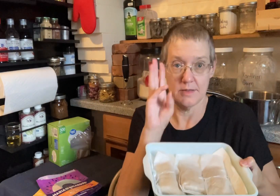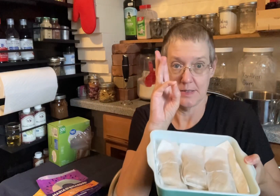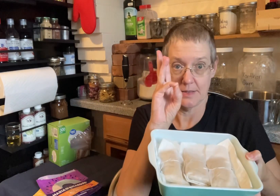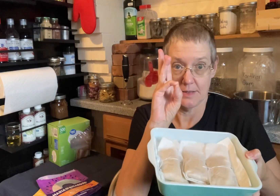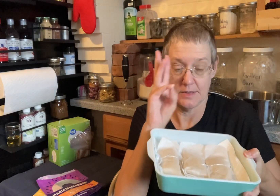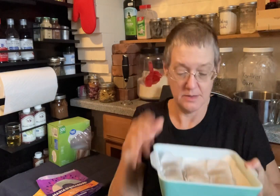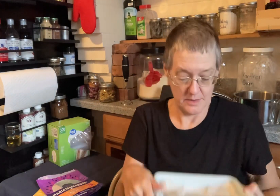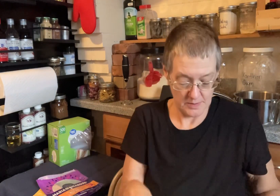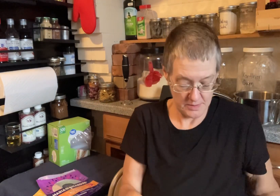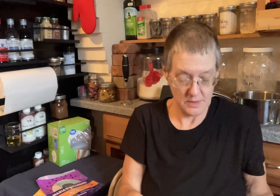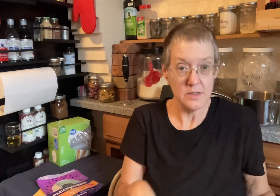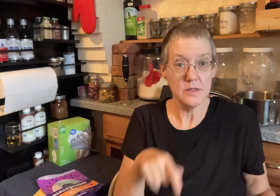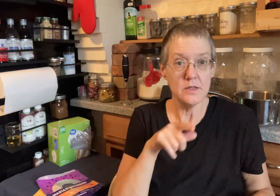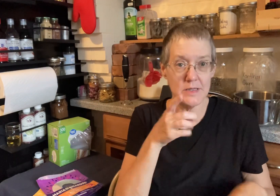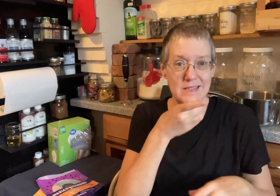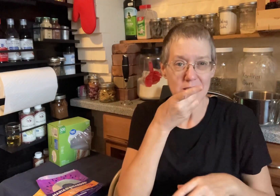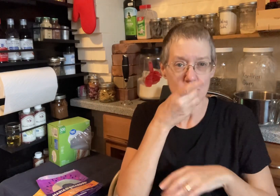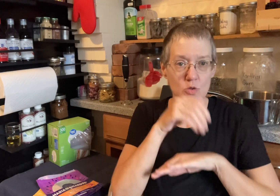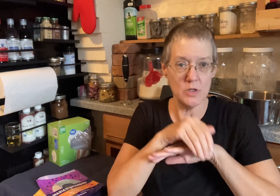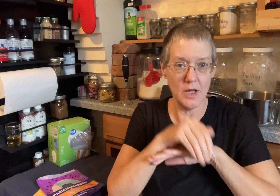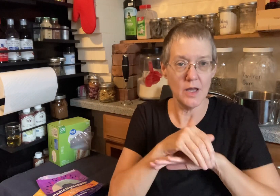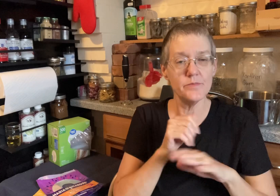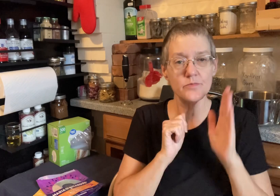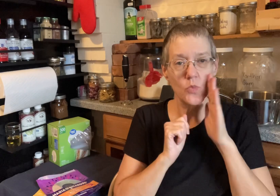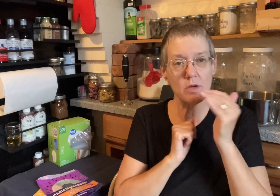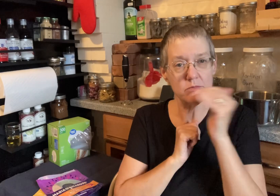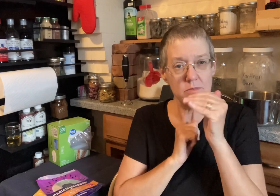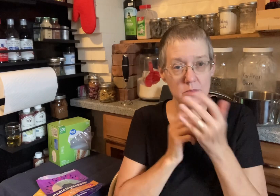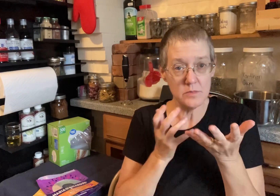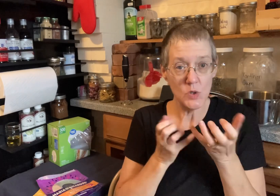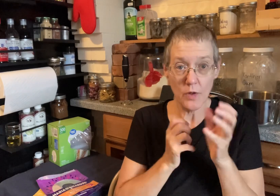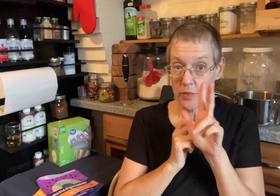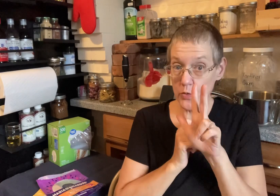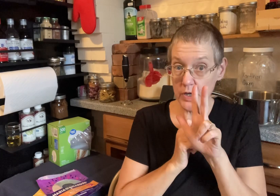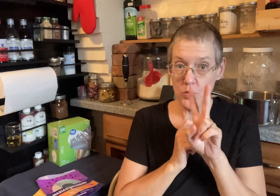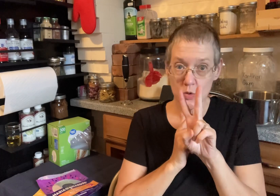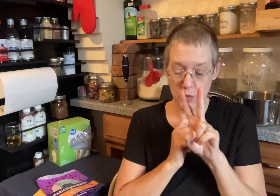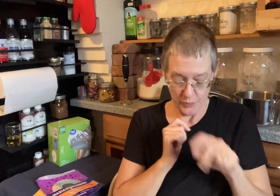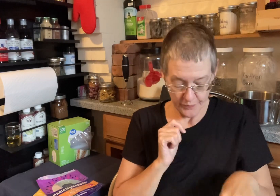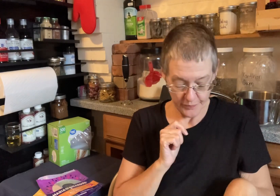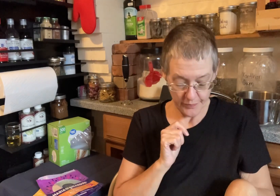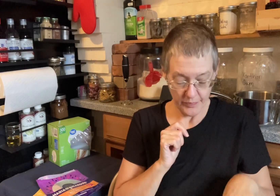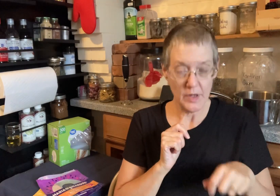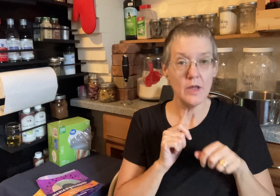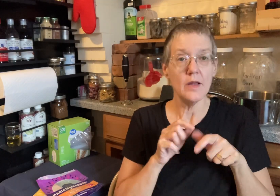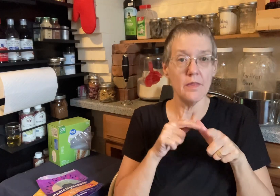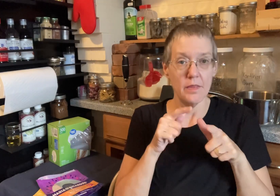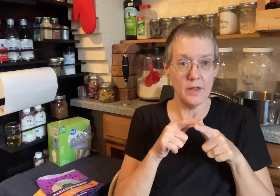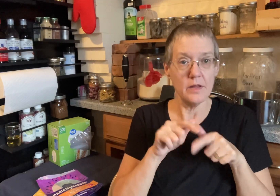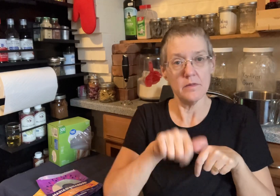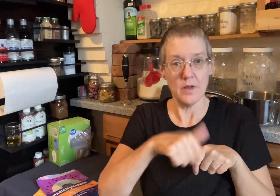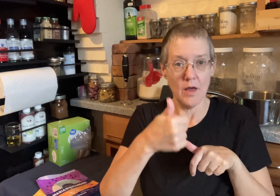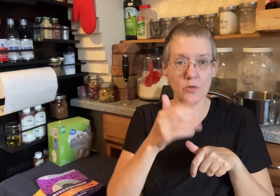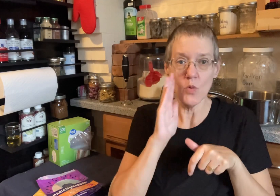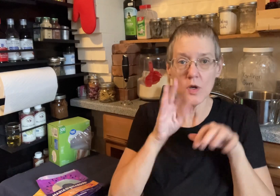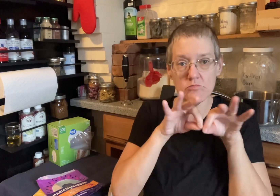tamales? So Dale has 6, and this is dinner tonight. So I'm going to ask him, do you want 2 or 3? And